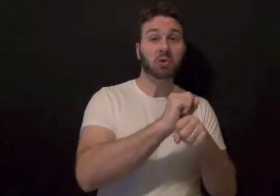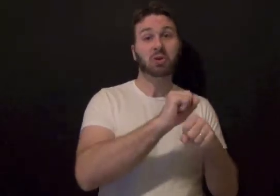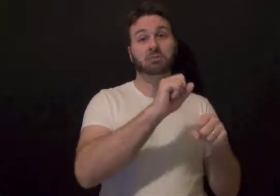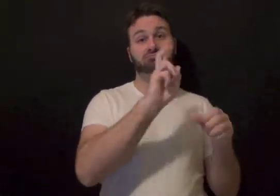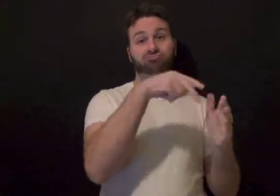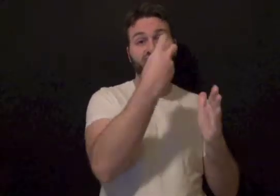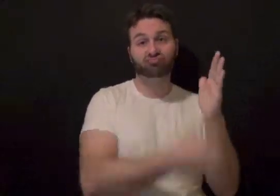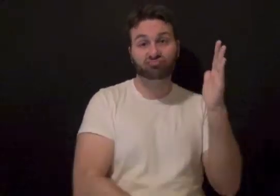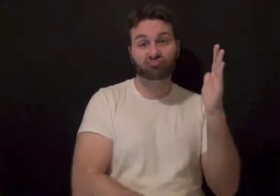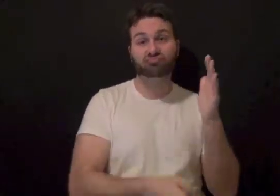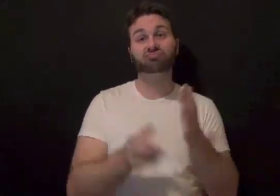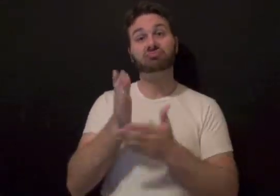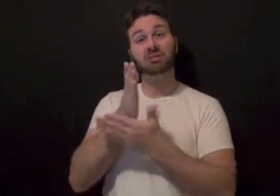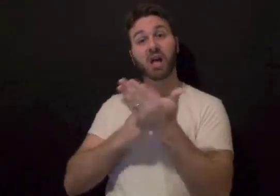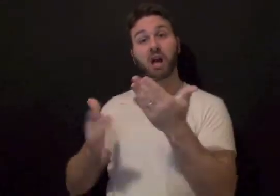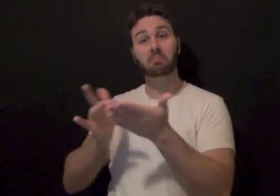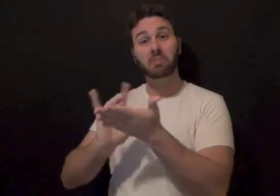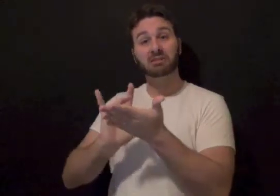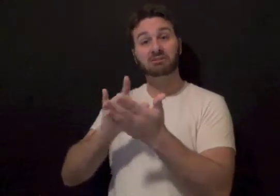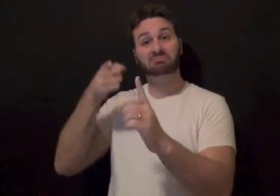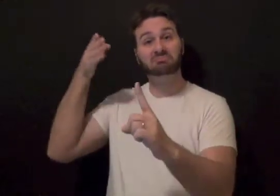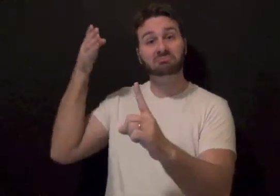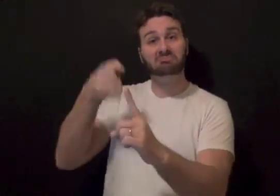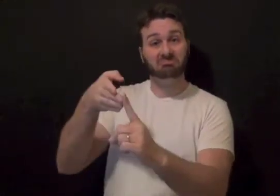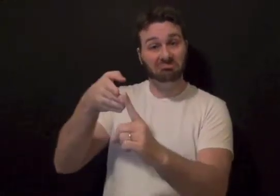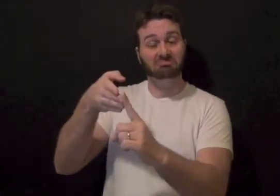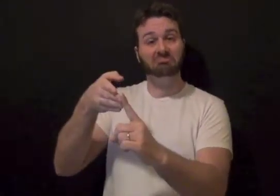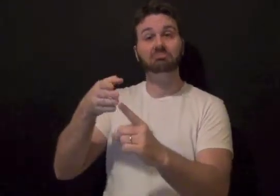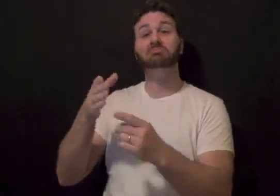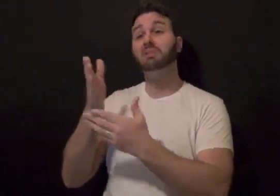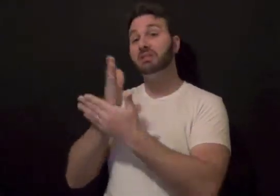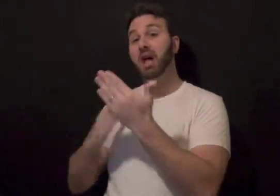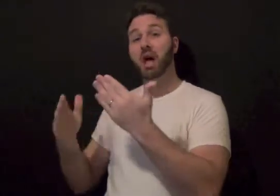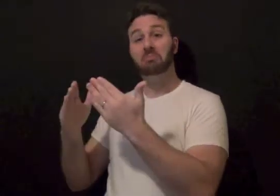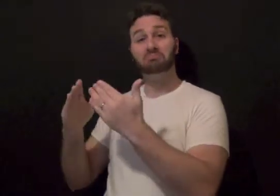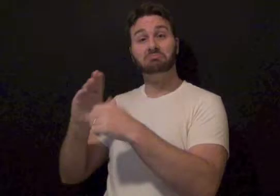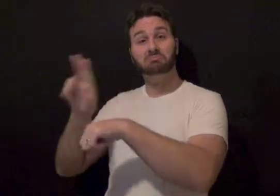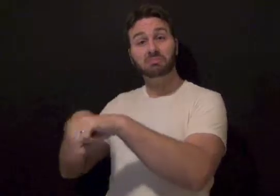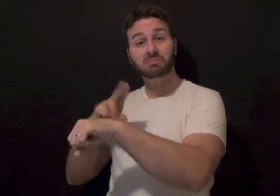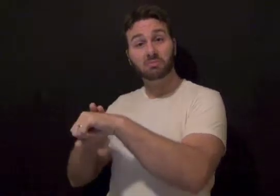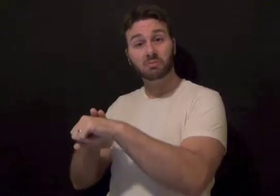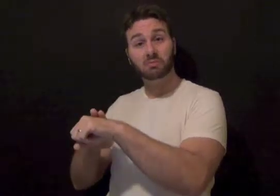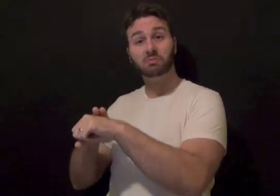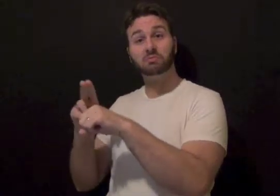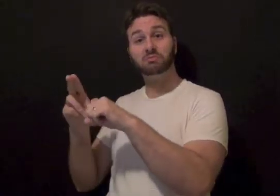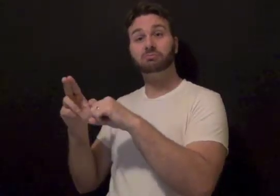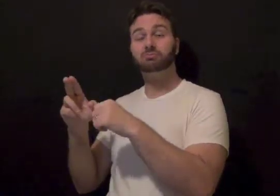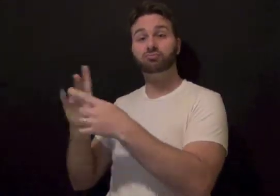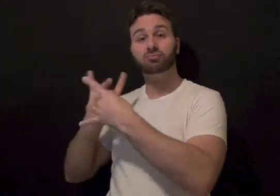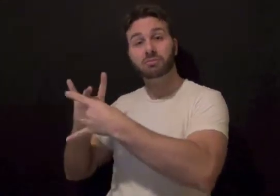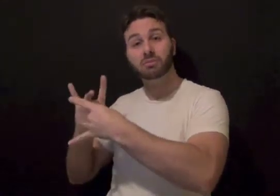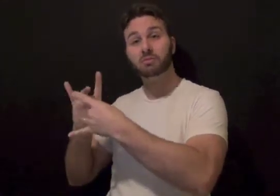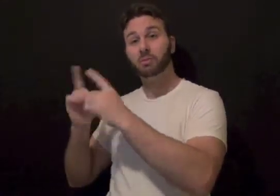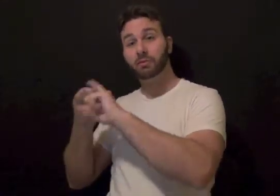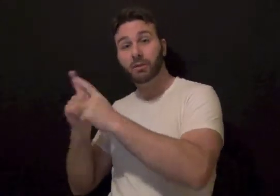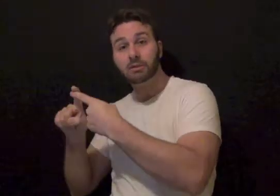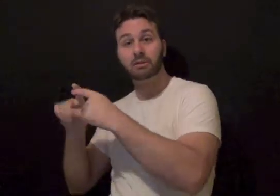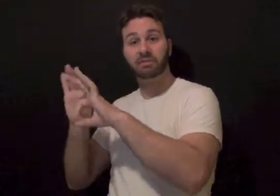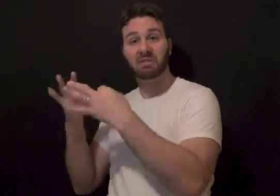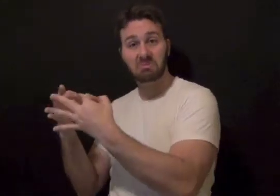people hit the bottle, start taking medication. My own way of dealing with it was to become a monk. So I quit my